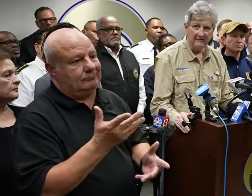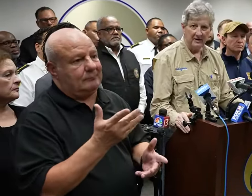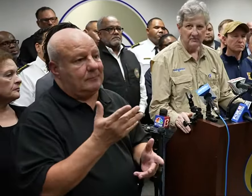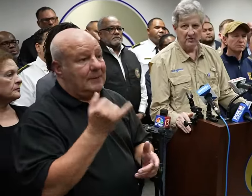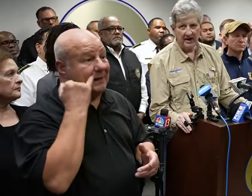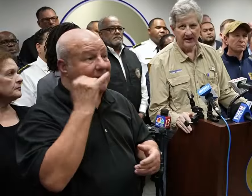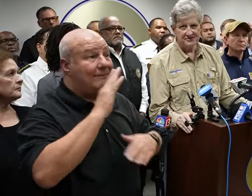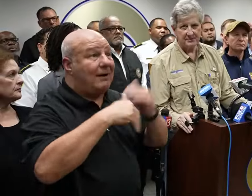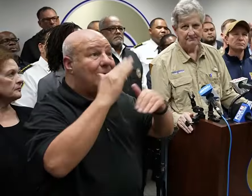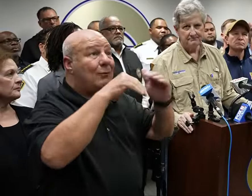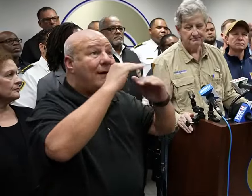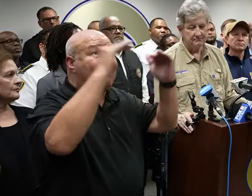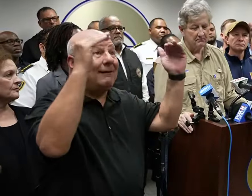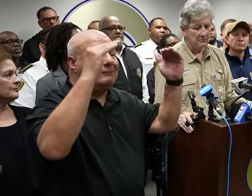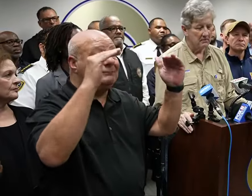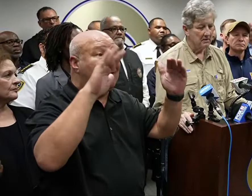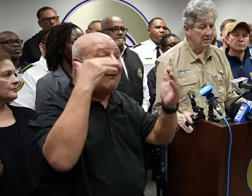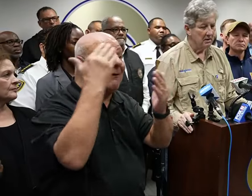it to heaven, I'm going to